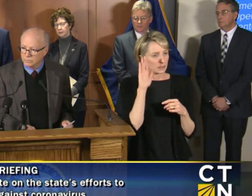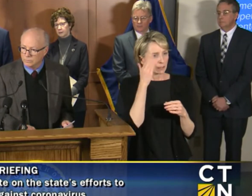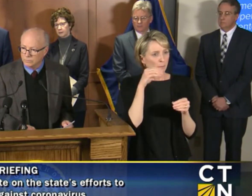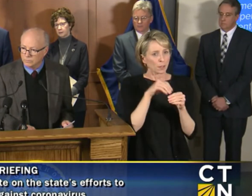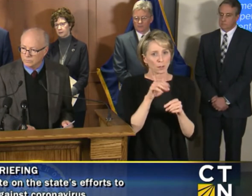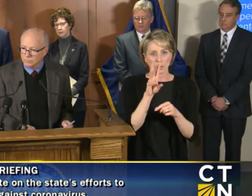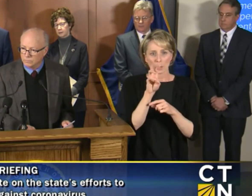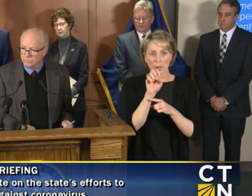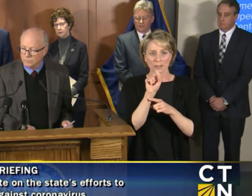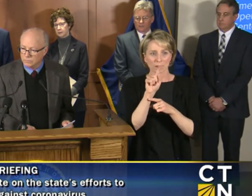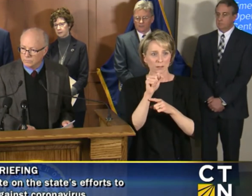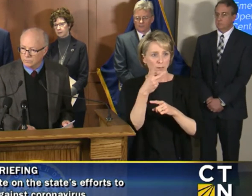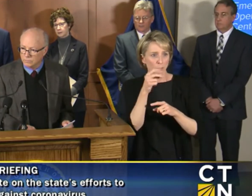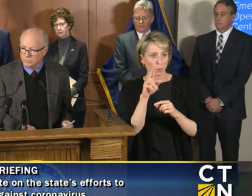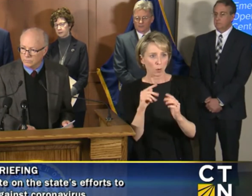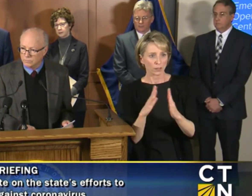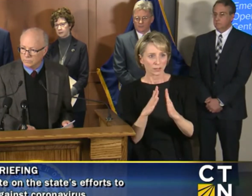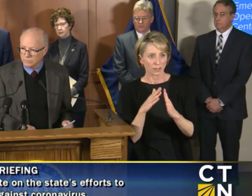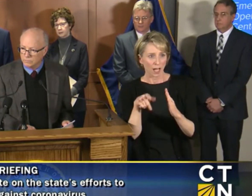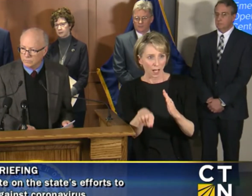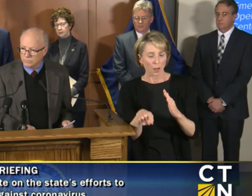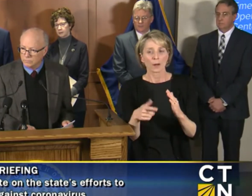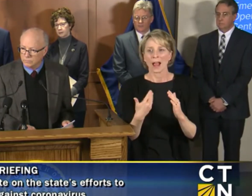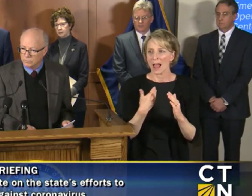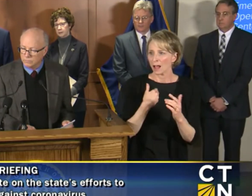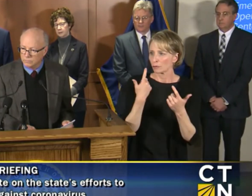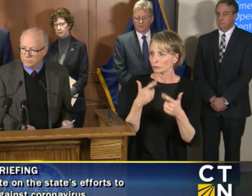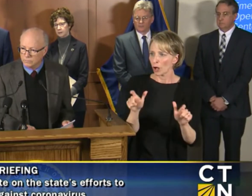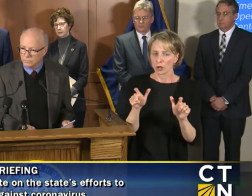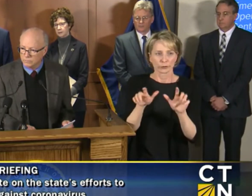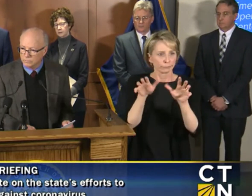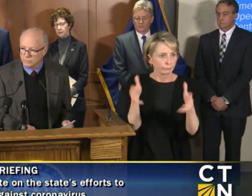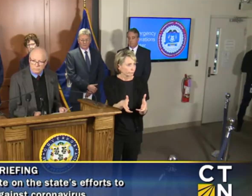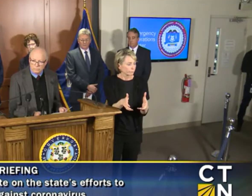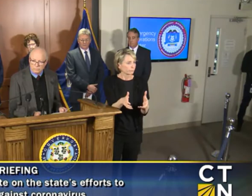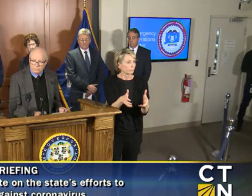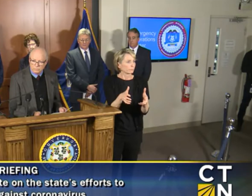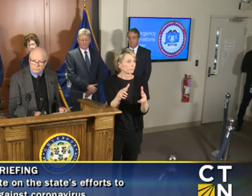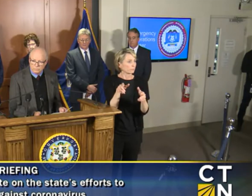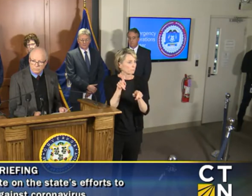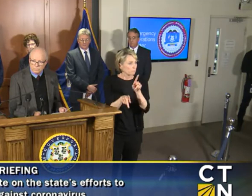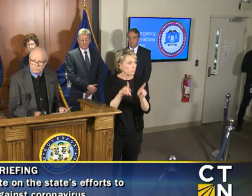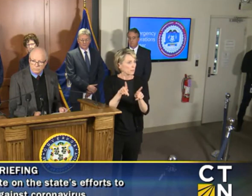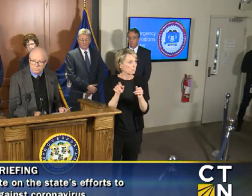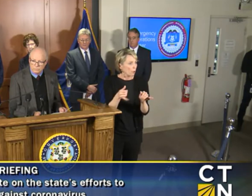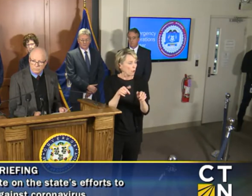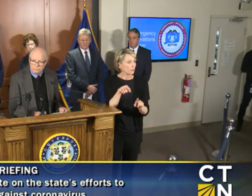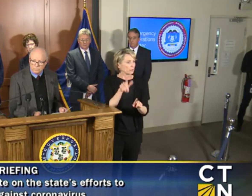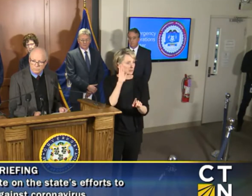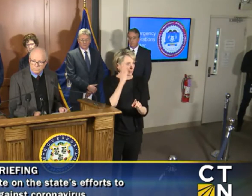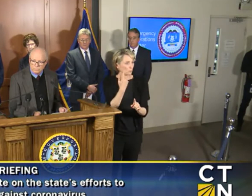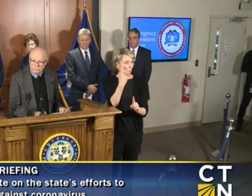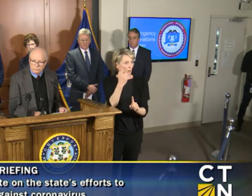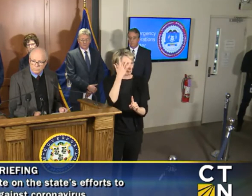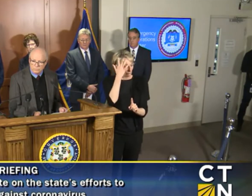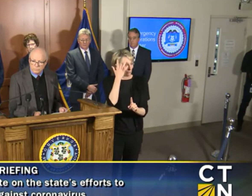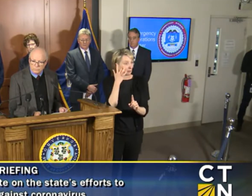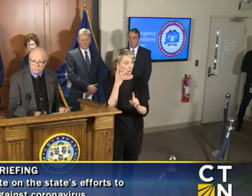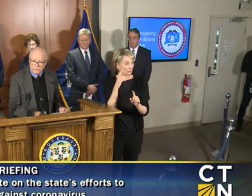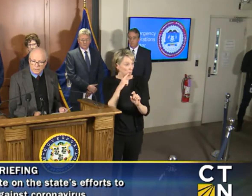any number of people who are symptomatic at this point? Are there similar situations around the state that you've